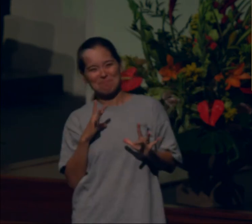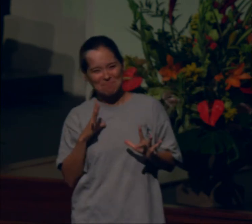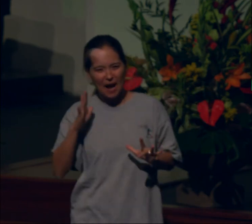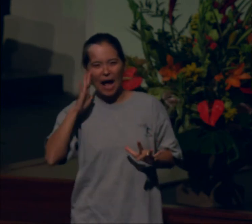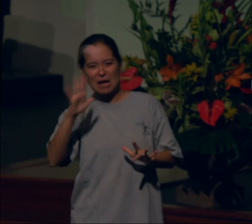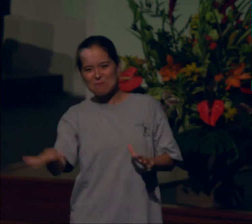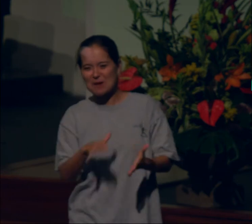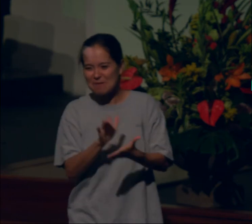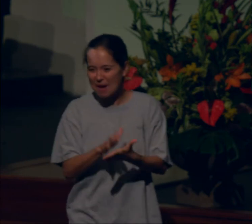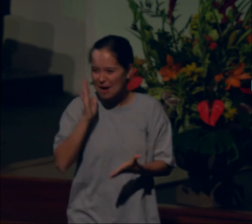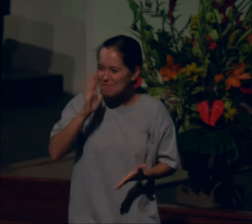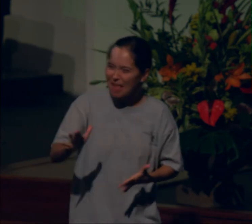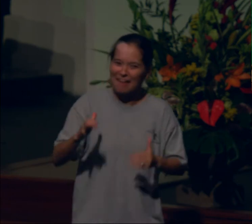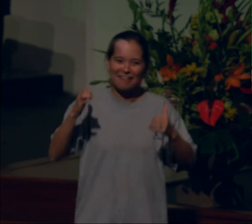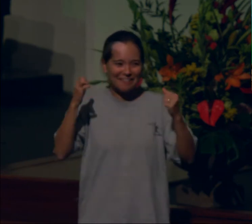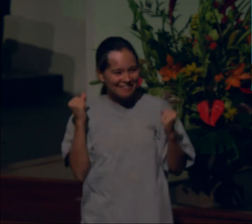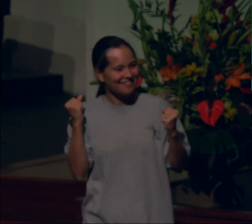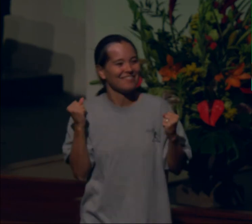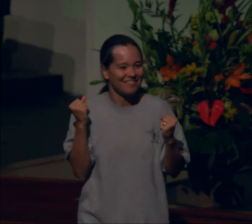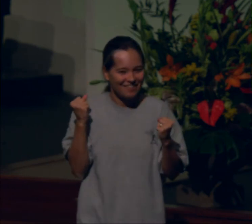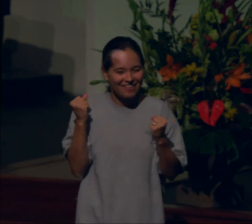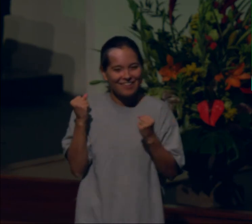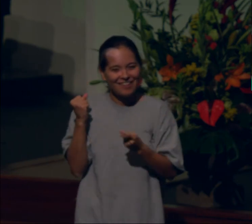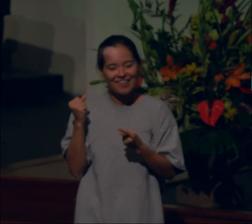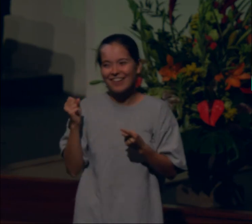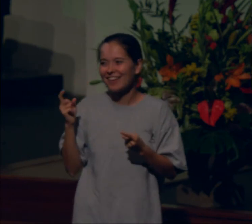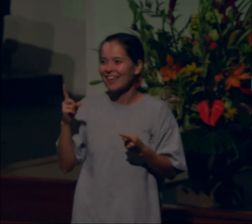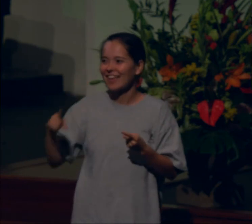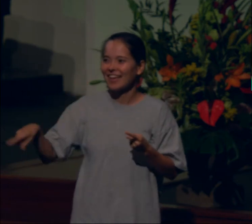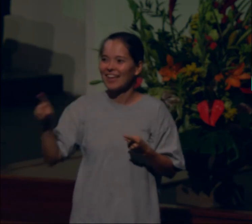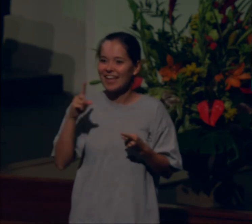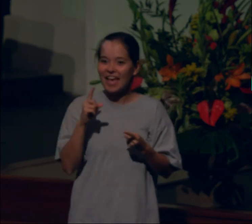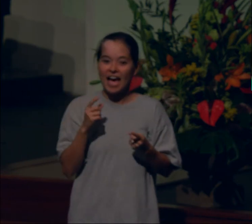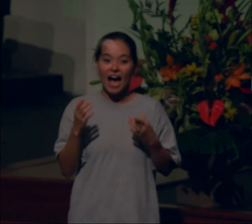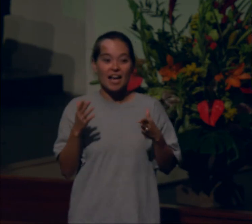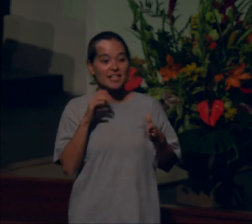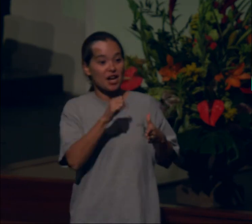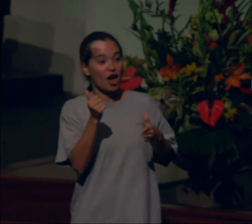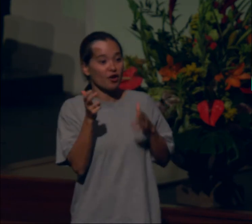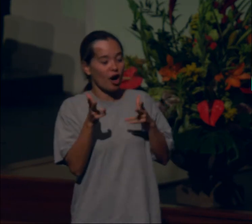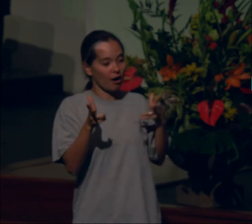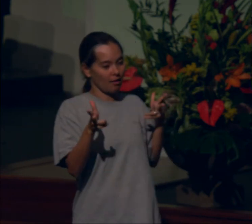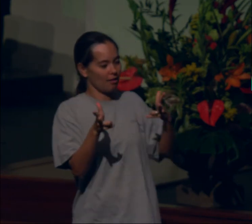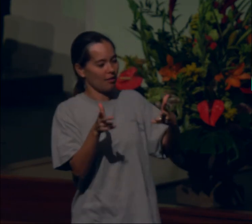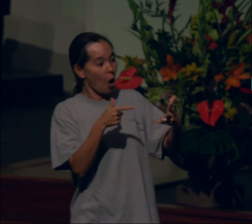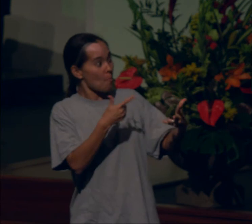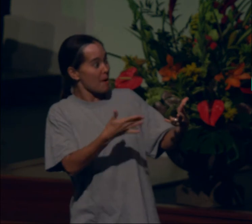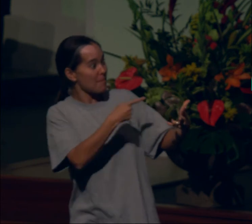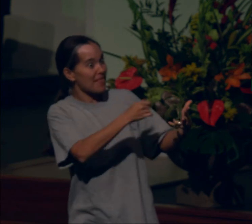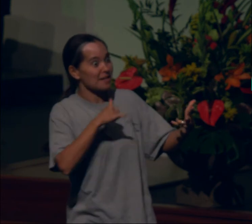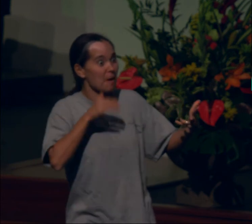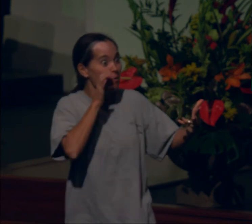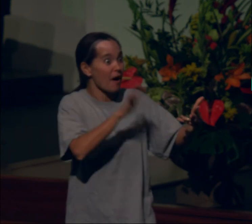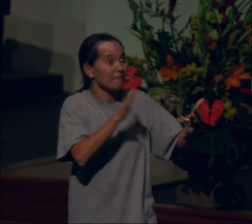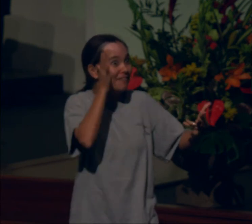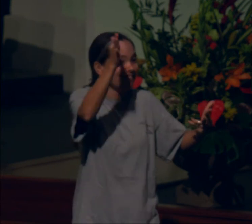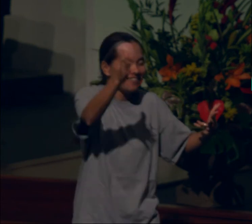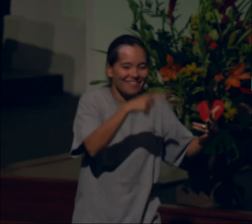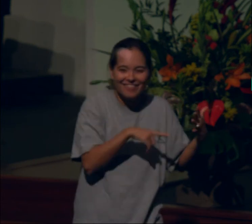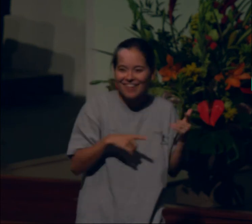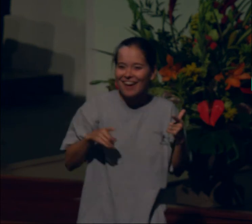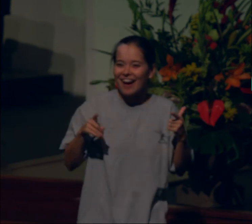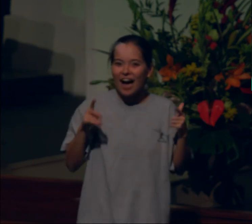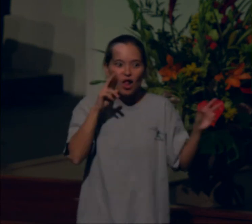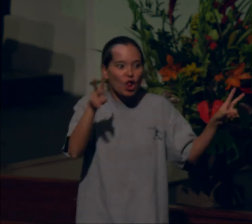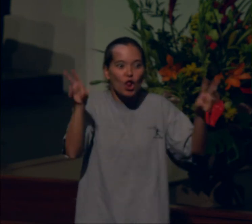Oh. And I was looking at the cars pulling up beside me at the intersection. Maybe that's my wife right there. I don't know. And I was looking